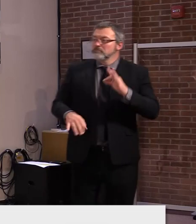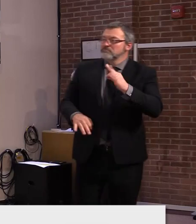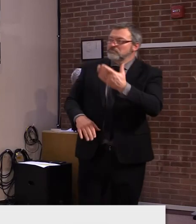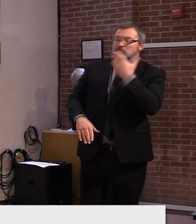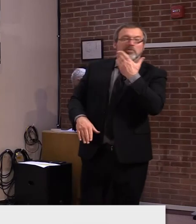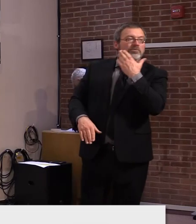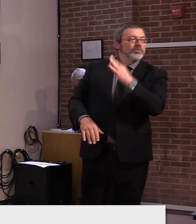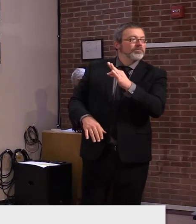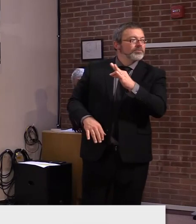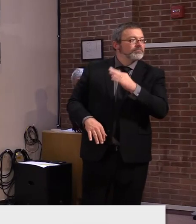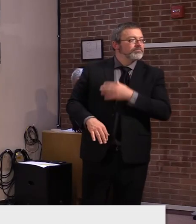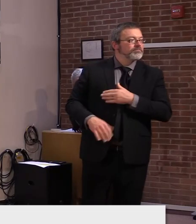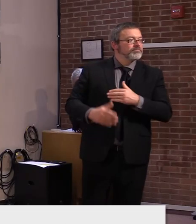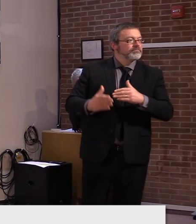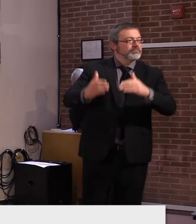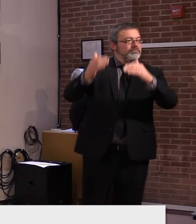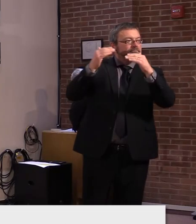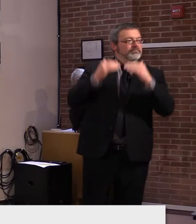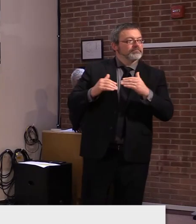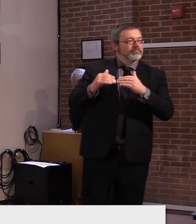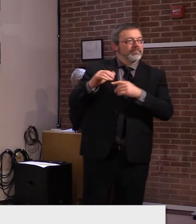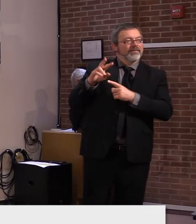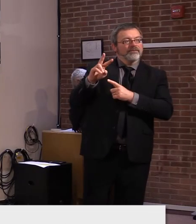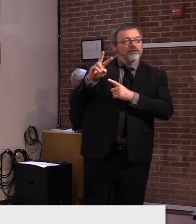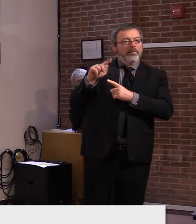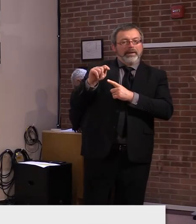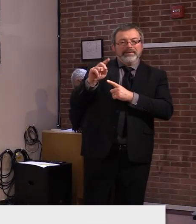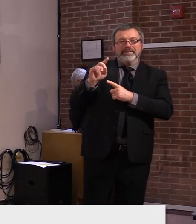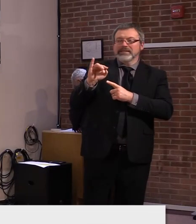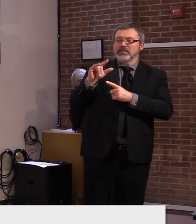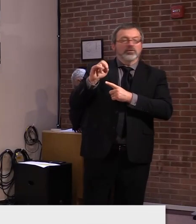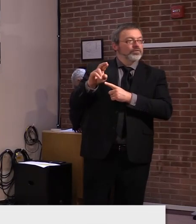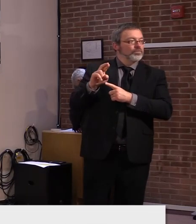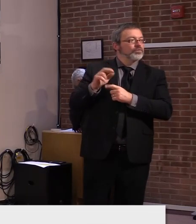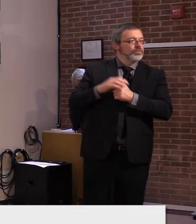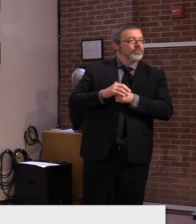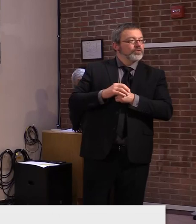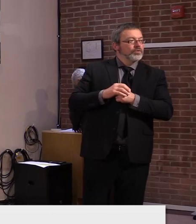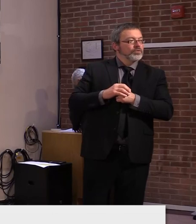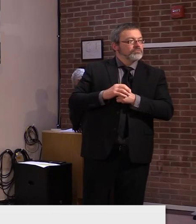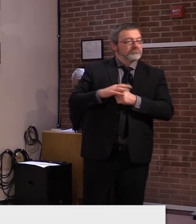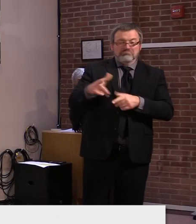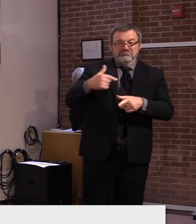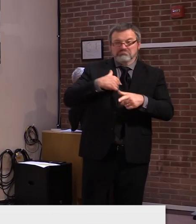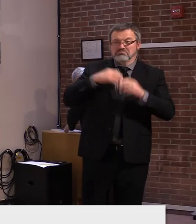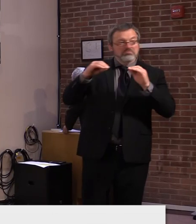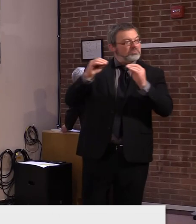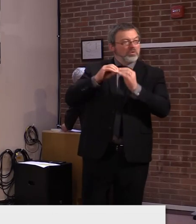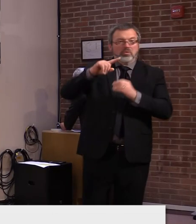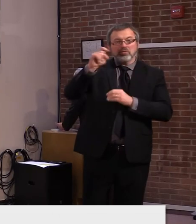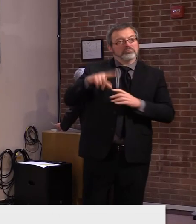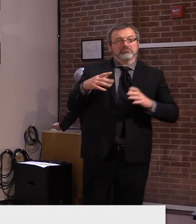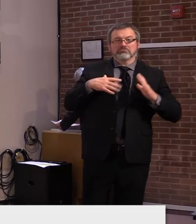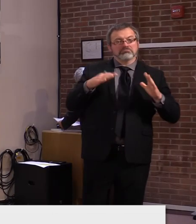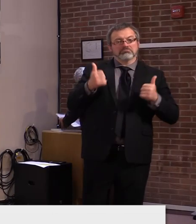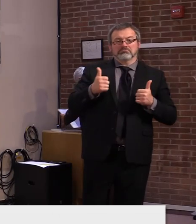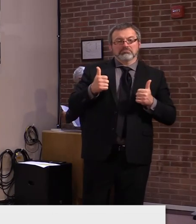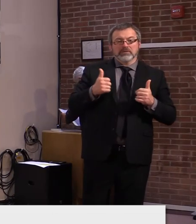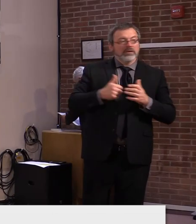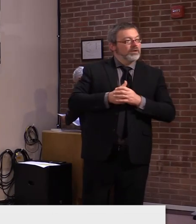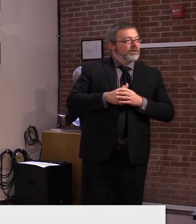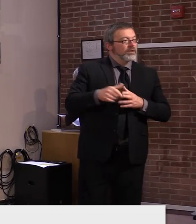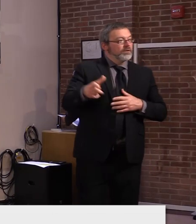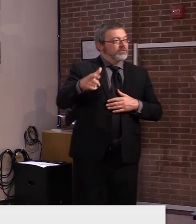Aditi, Vermont Digger. I'm all set. Thank you.